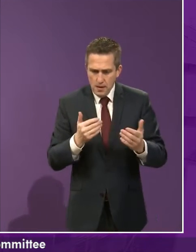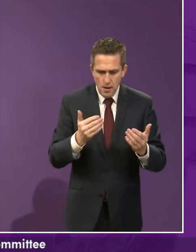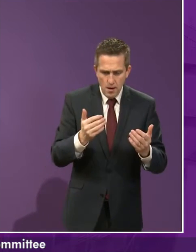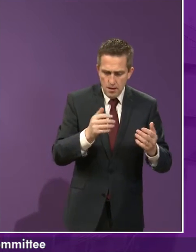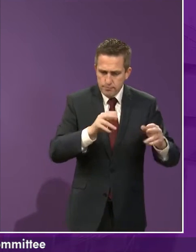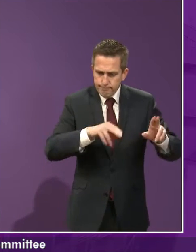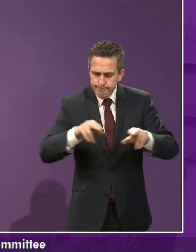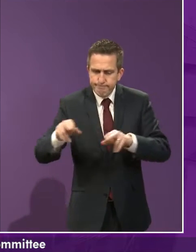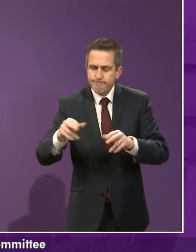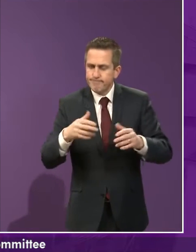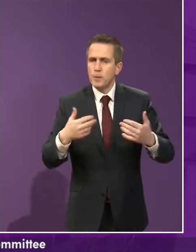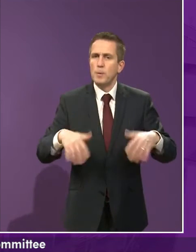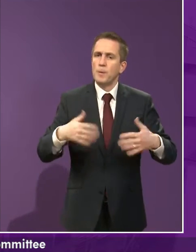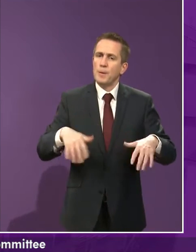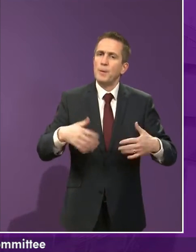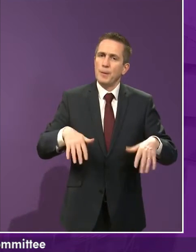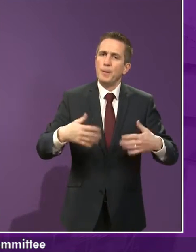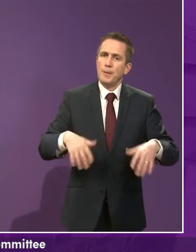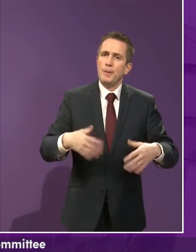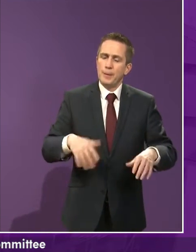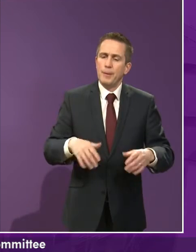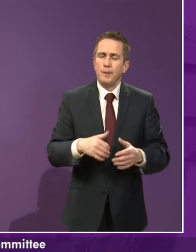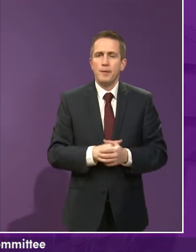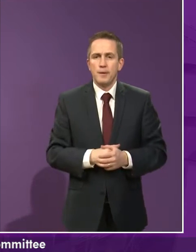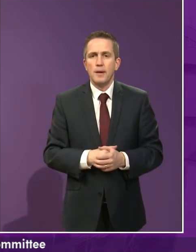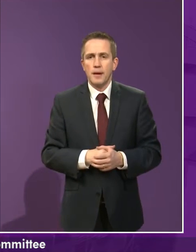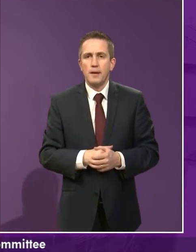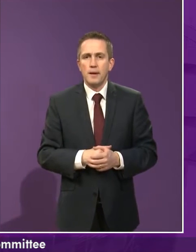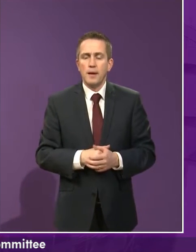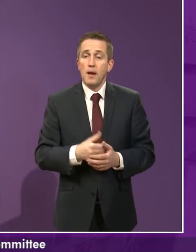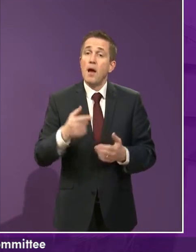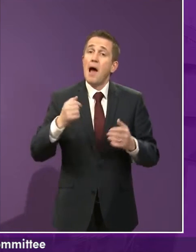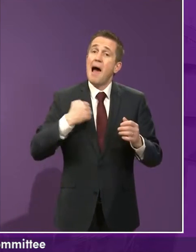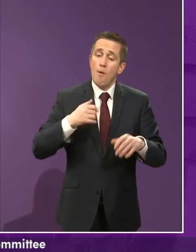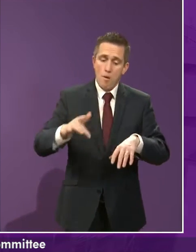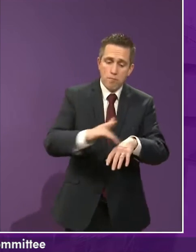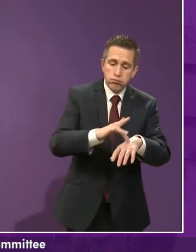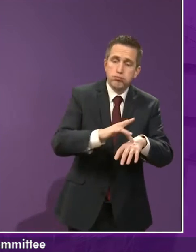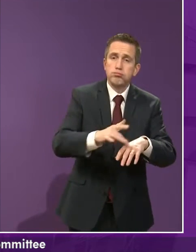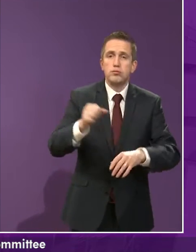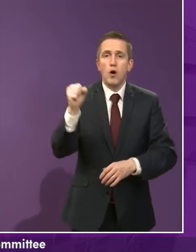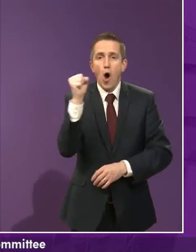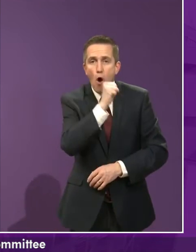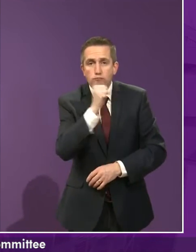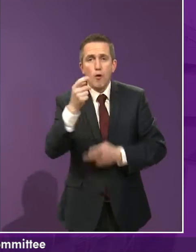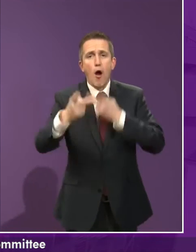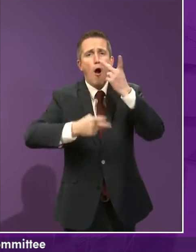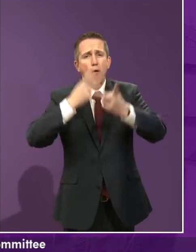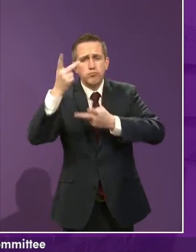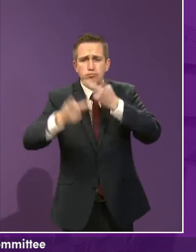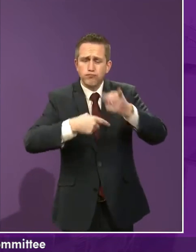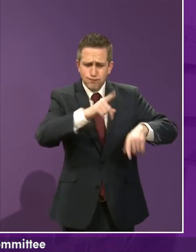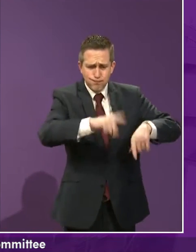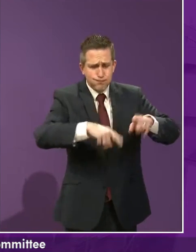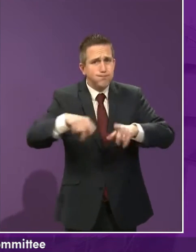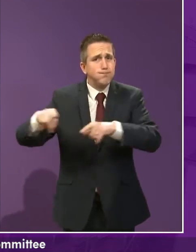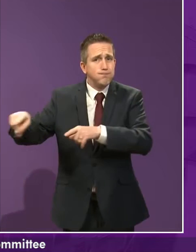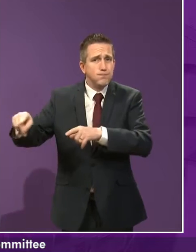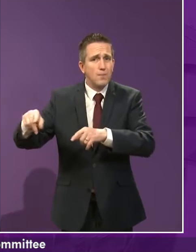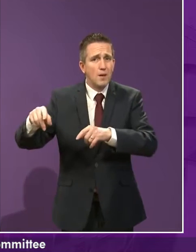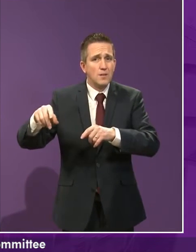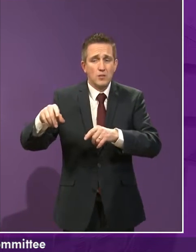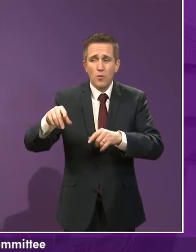traditional, if I can say, art forms, music, opera, and so